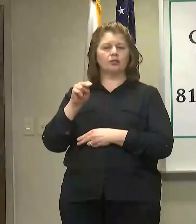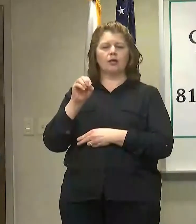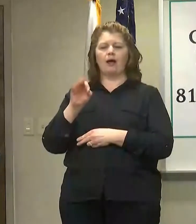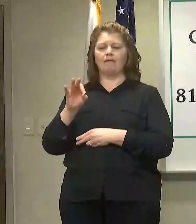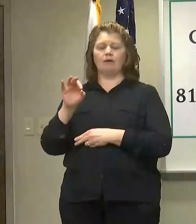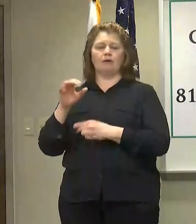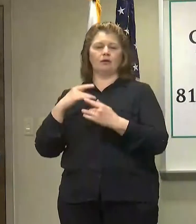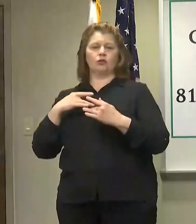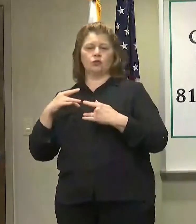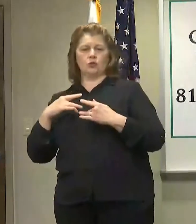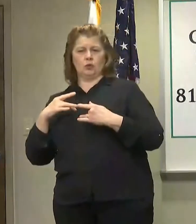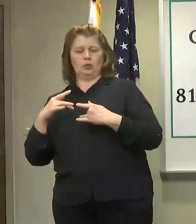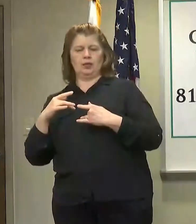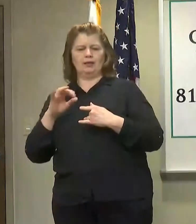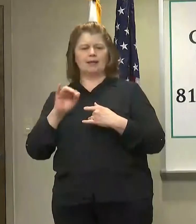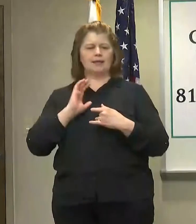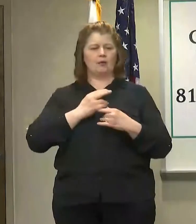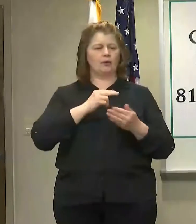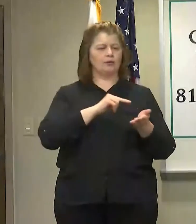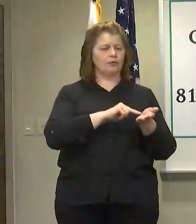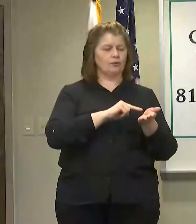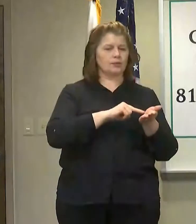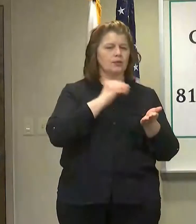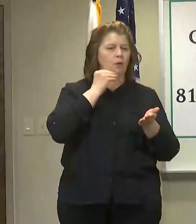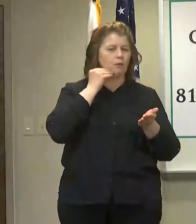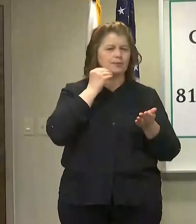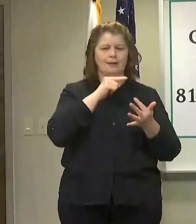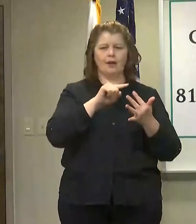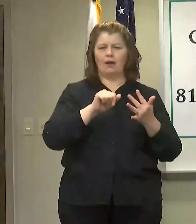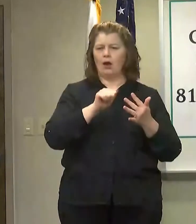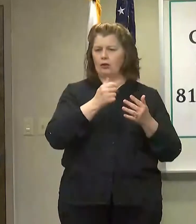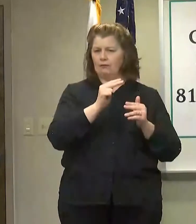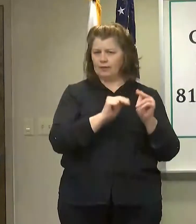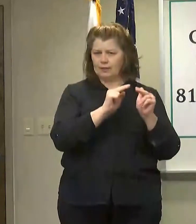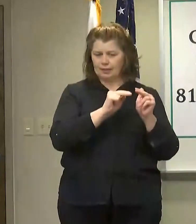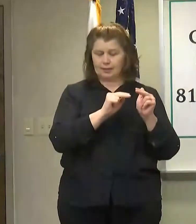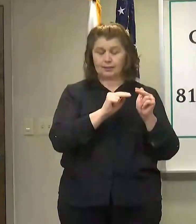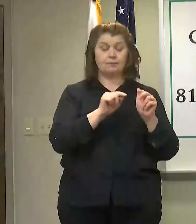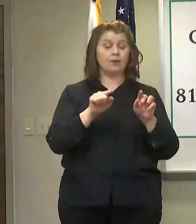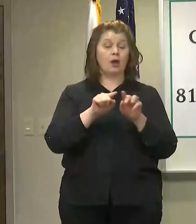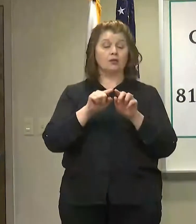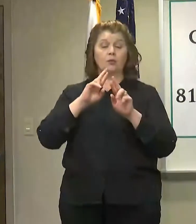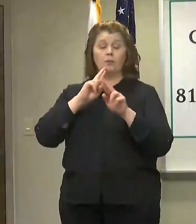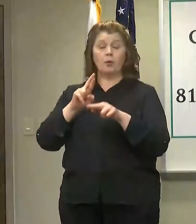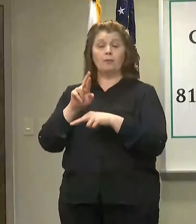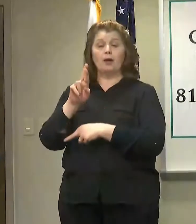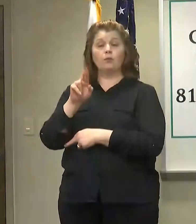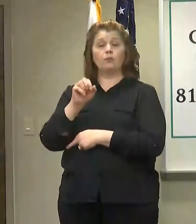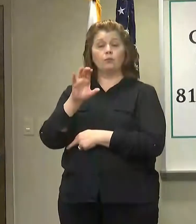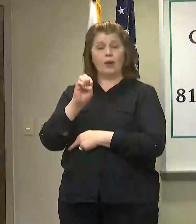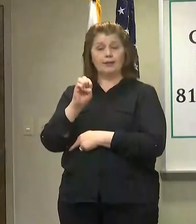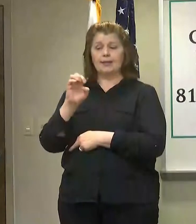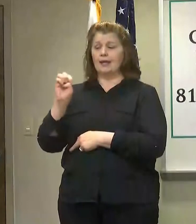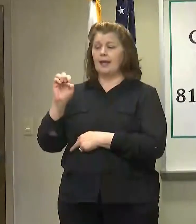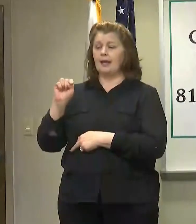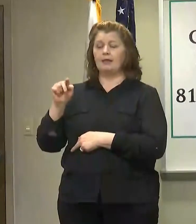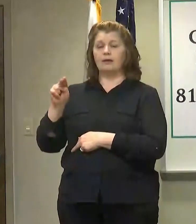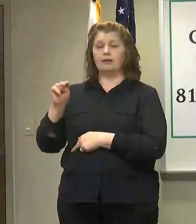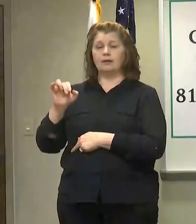and our skilled nursing facilities. We are also reporting out deaths by race and ethnicity. We want to make sure that we're addressing the issues around